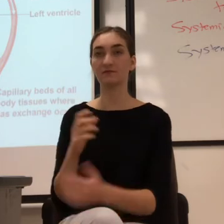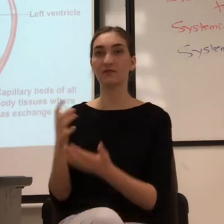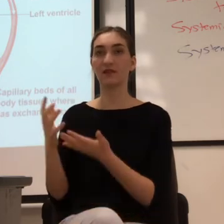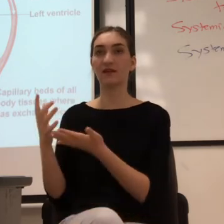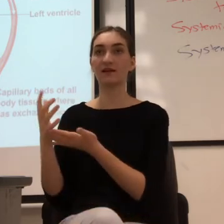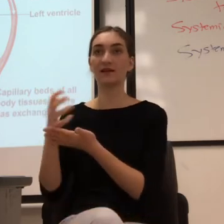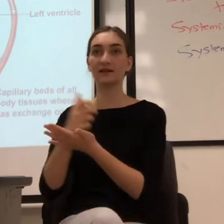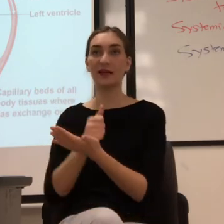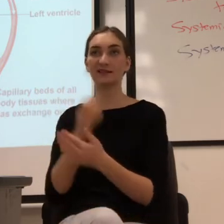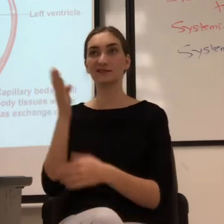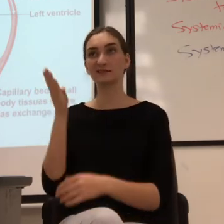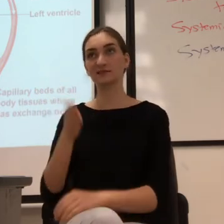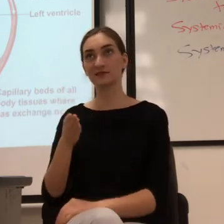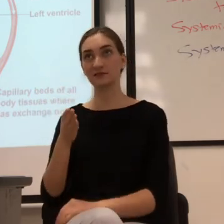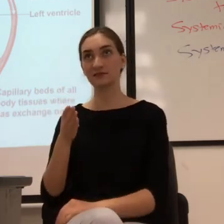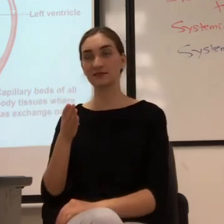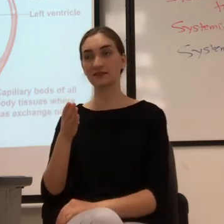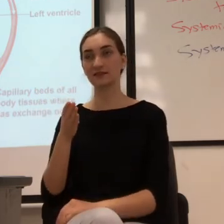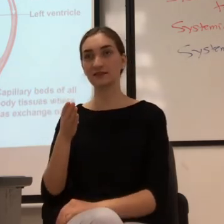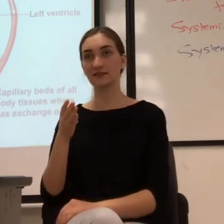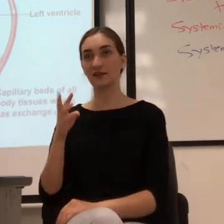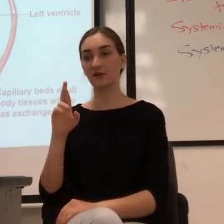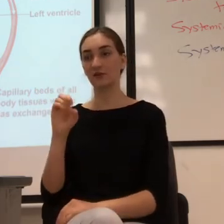collect / return